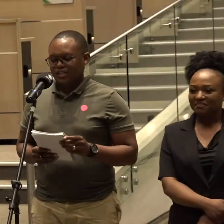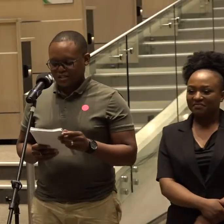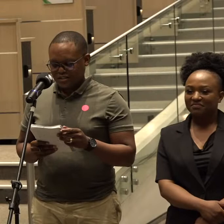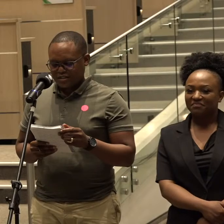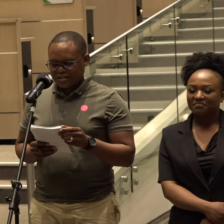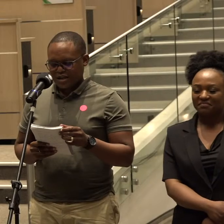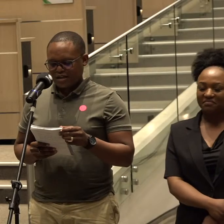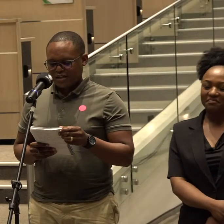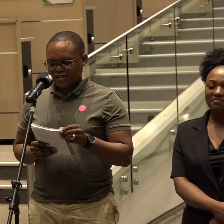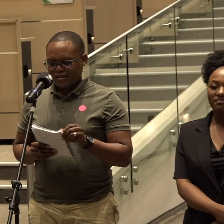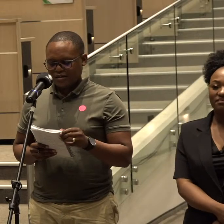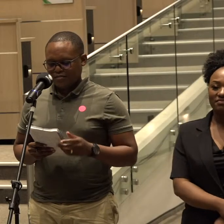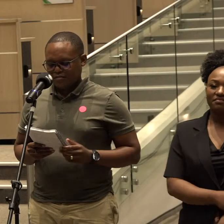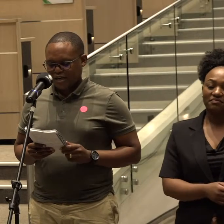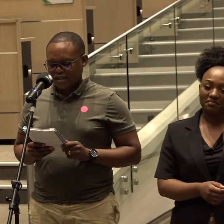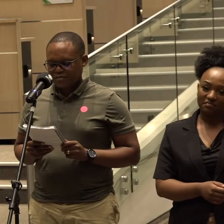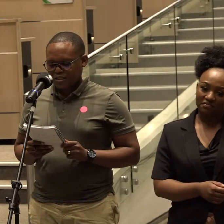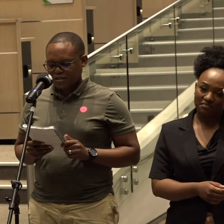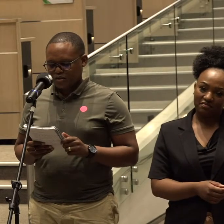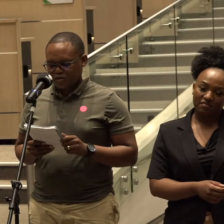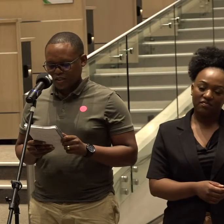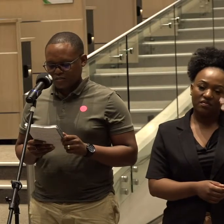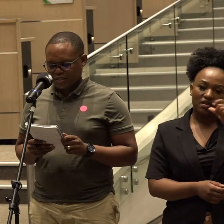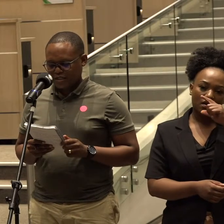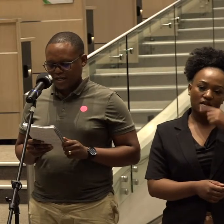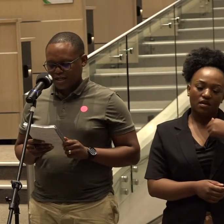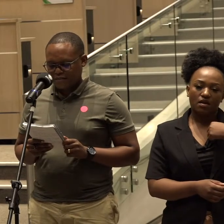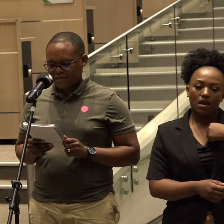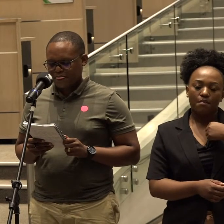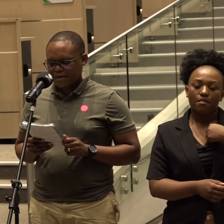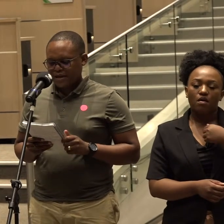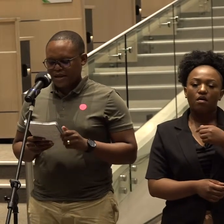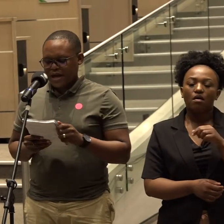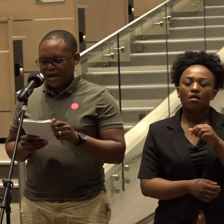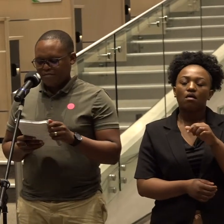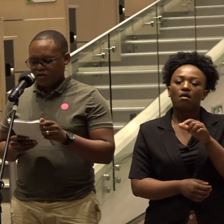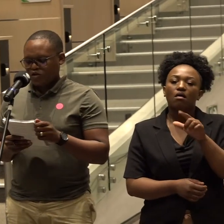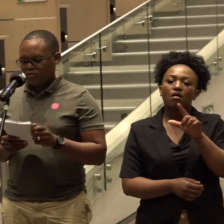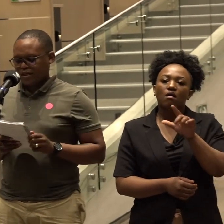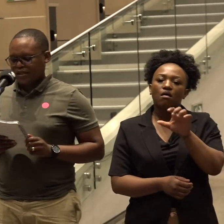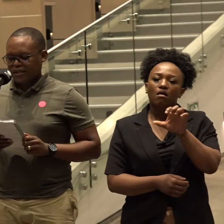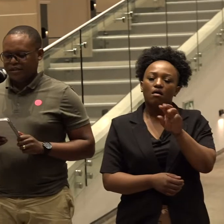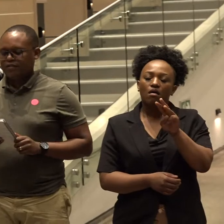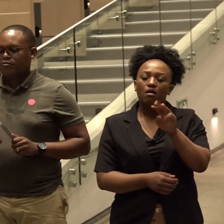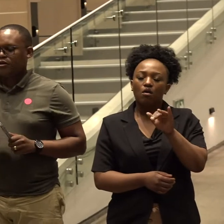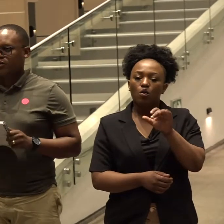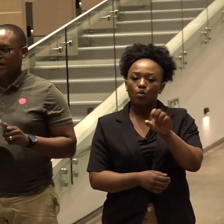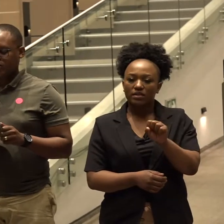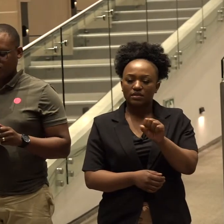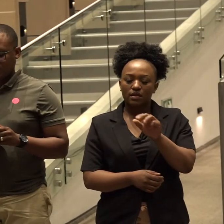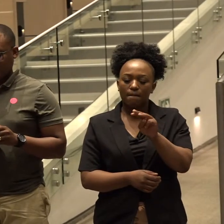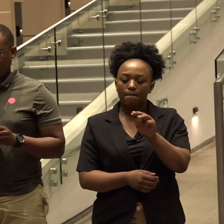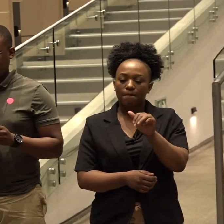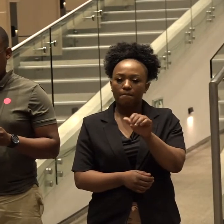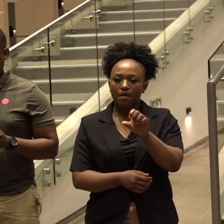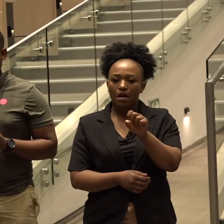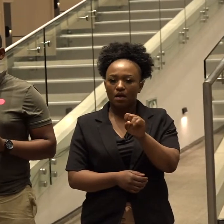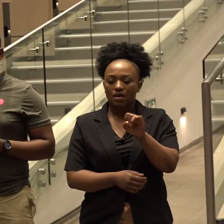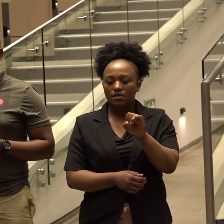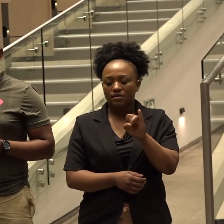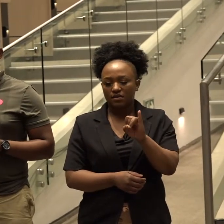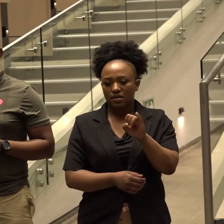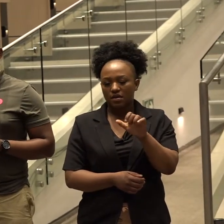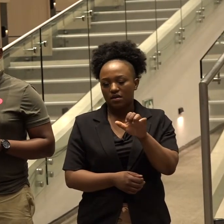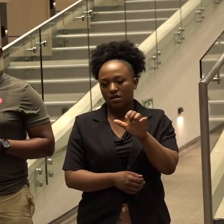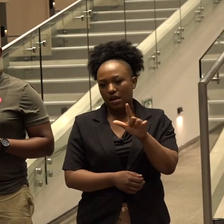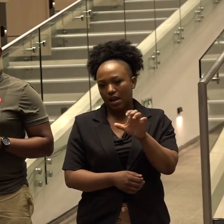greetings I my name is Luis masilela I am the comrade and therefore I would like to create all the